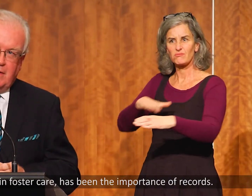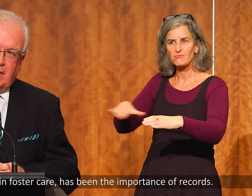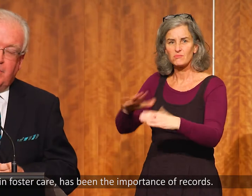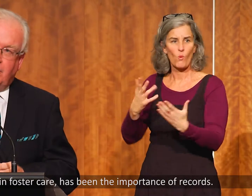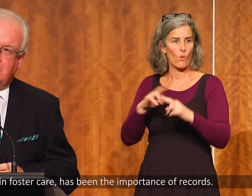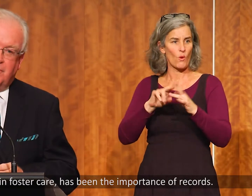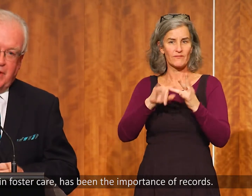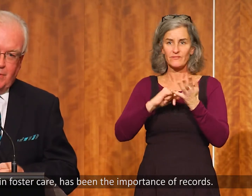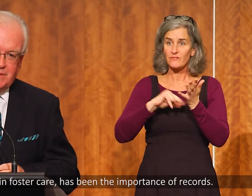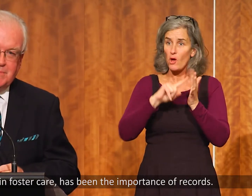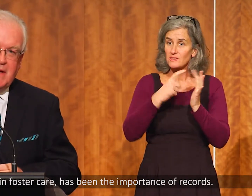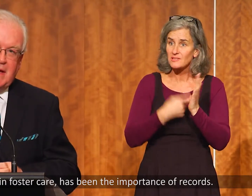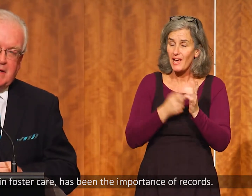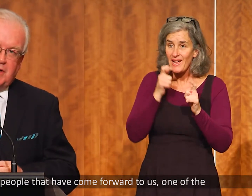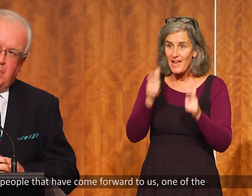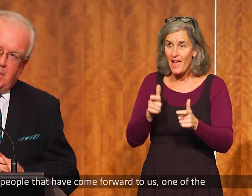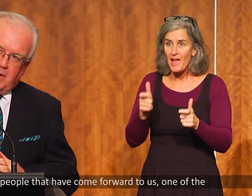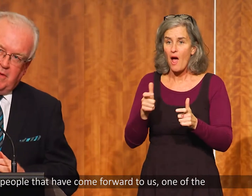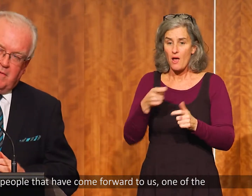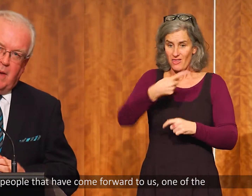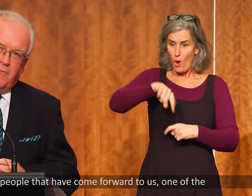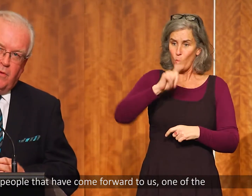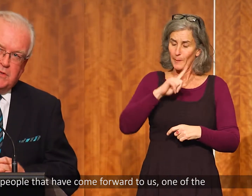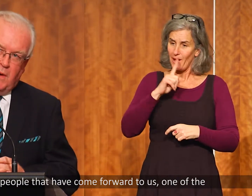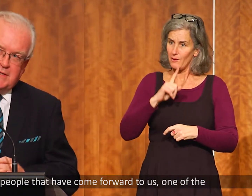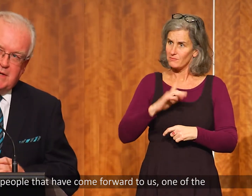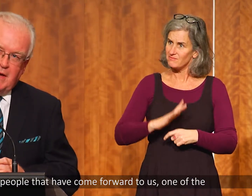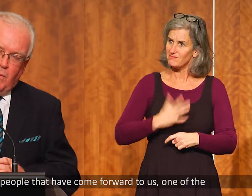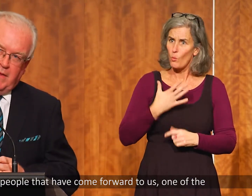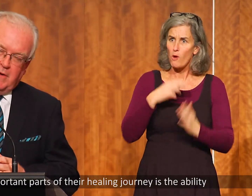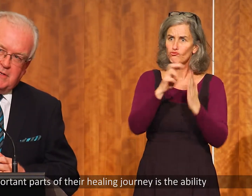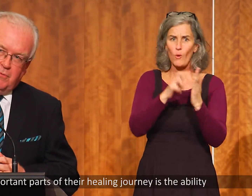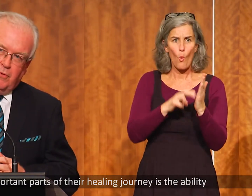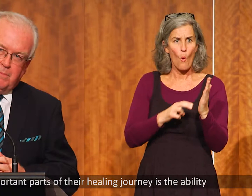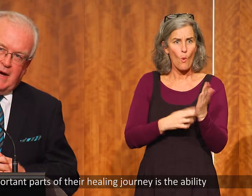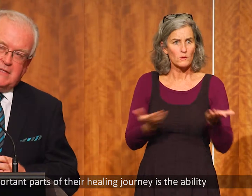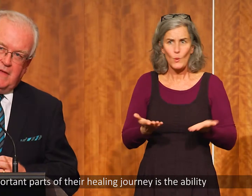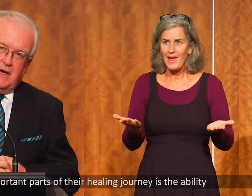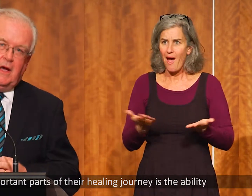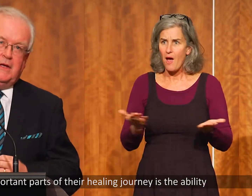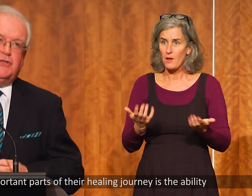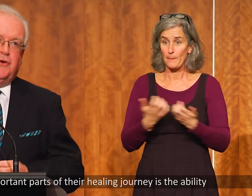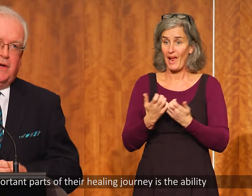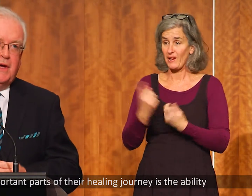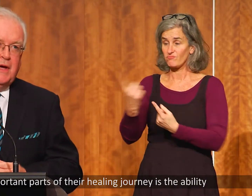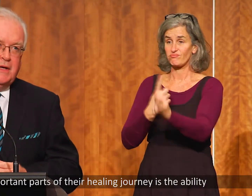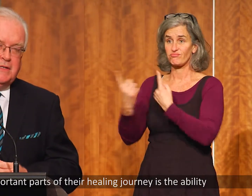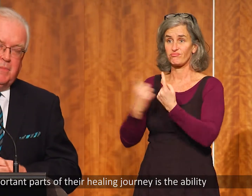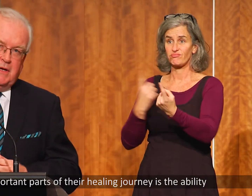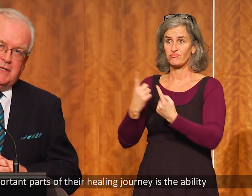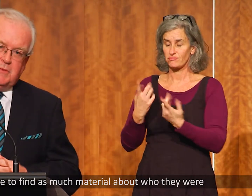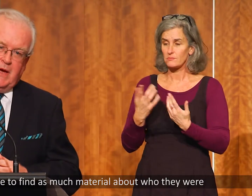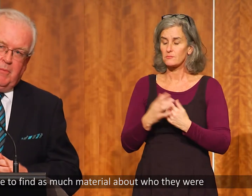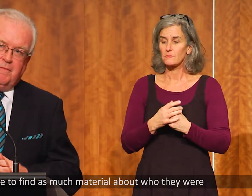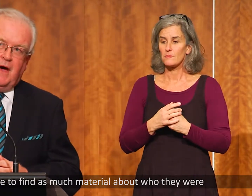been the importance of records. And so many people that have come forward to us, one of the most important parts of their healing journey is